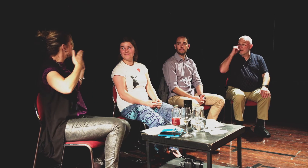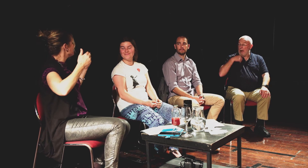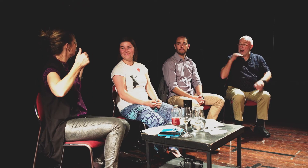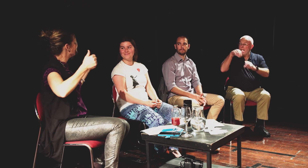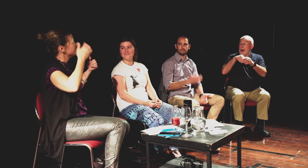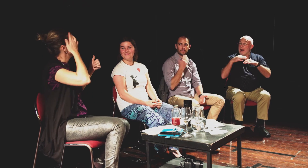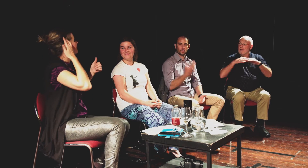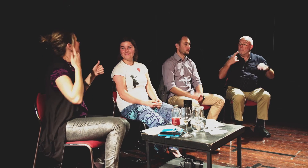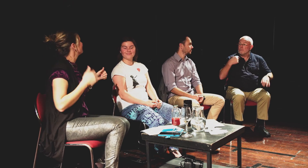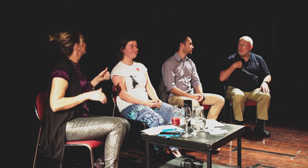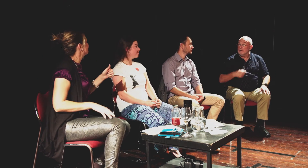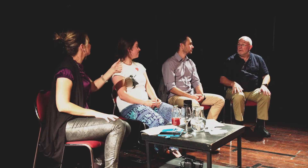And thank you.